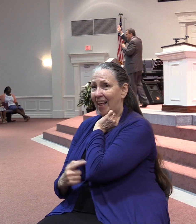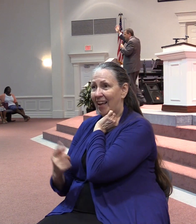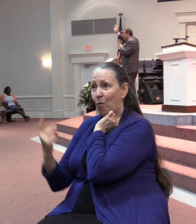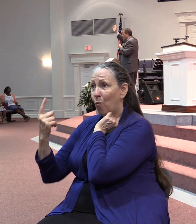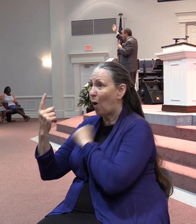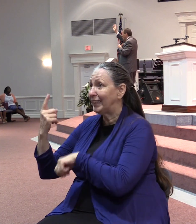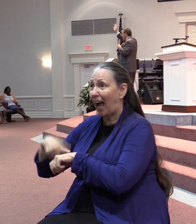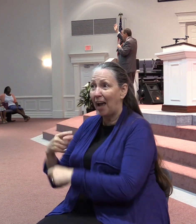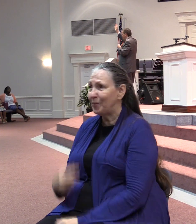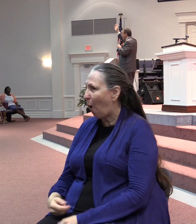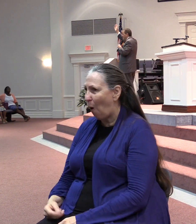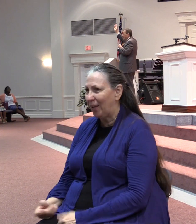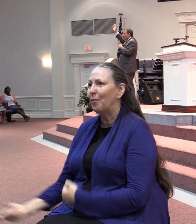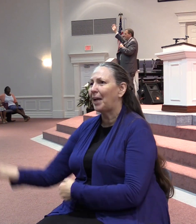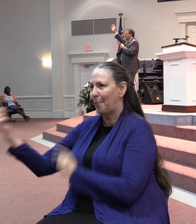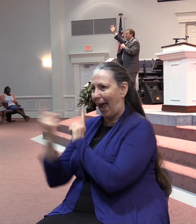sense?